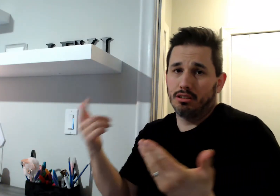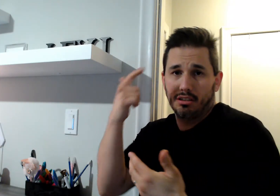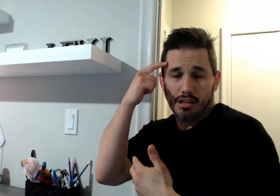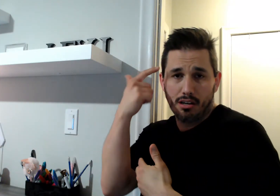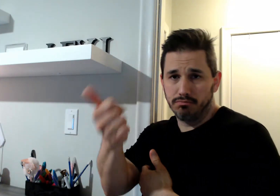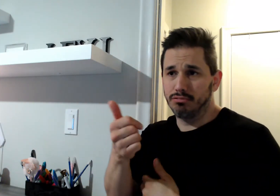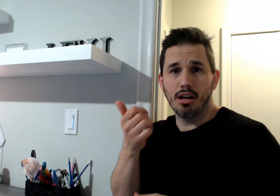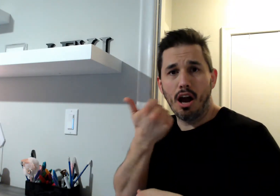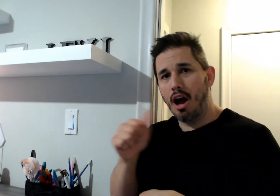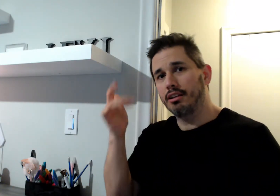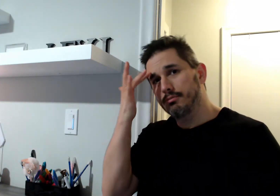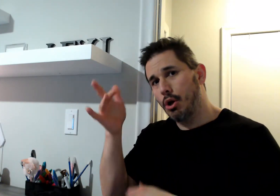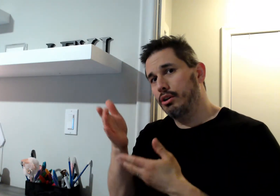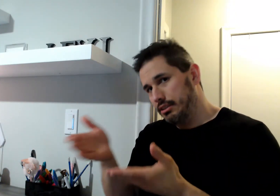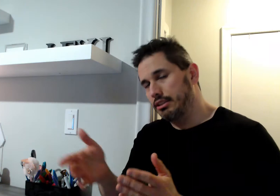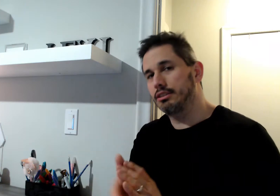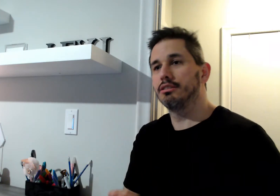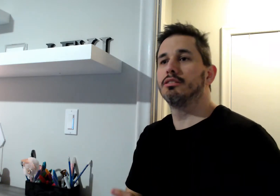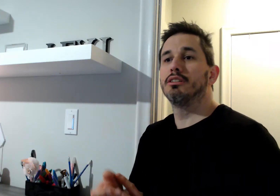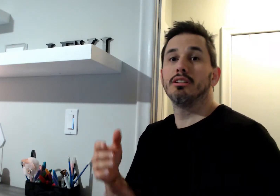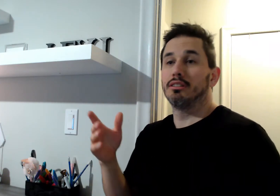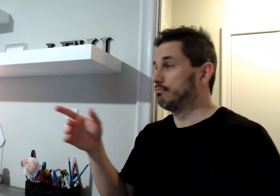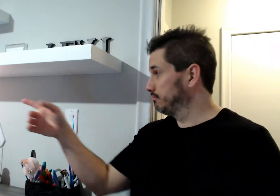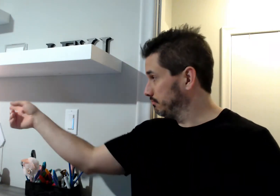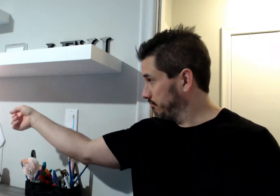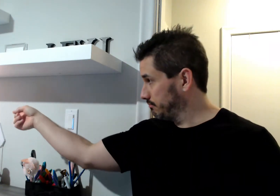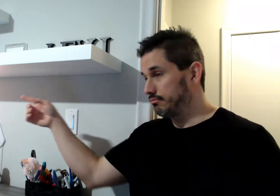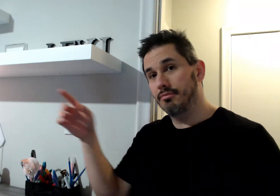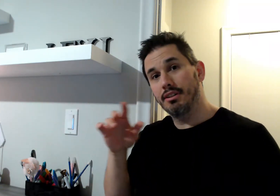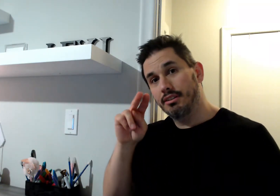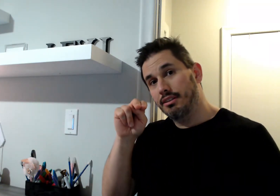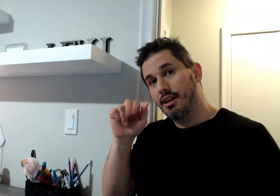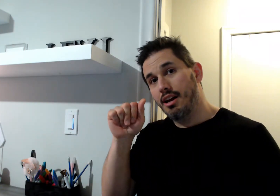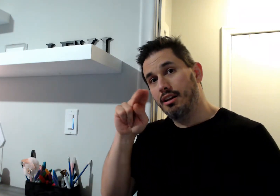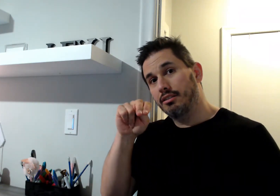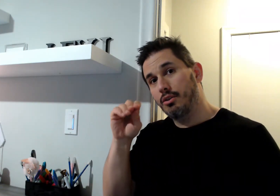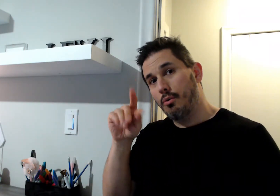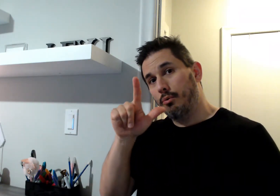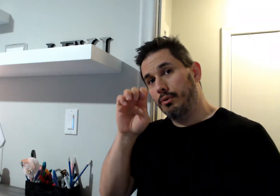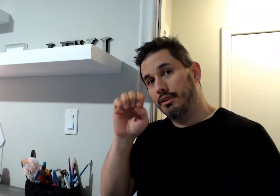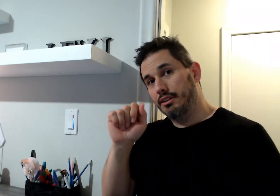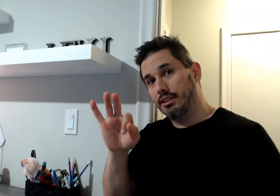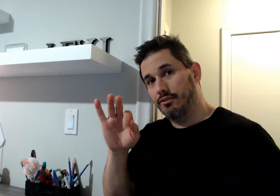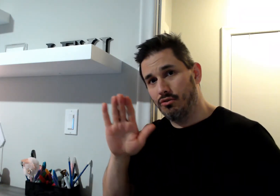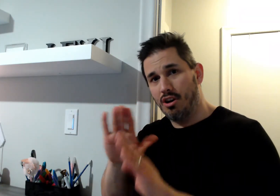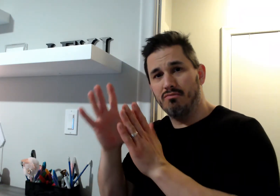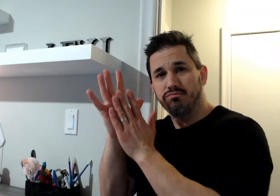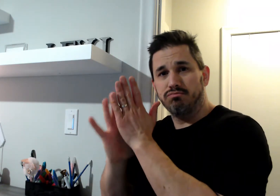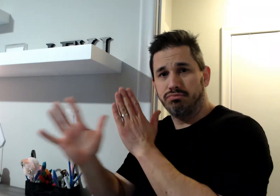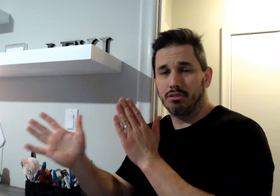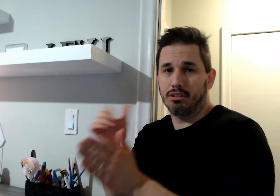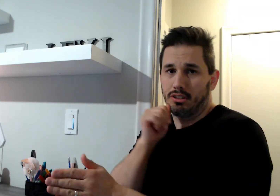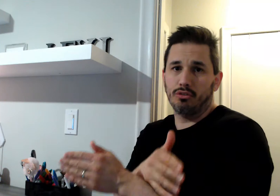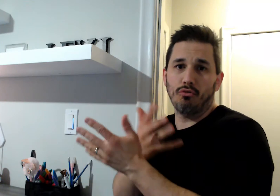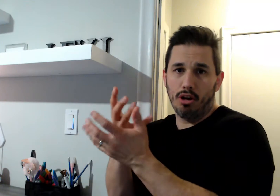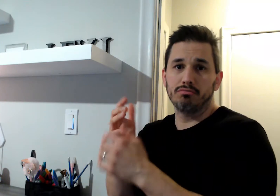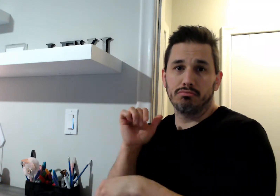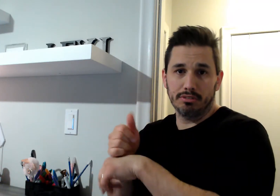And you can use the switch as thoroughly or as basically as you prefer. Then she also has the nanoleaf light on her